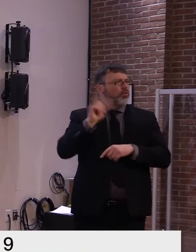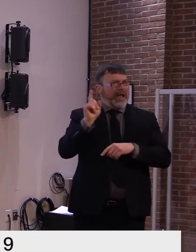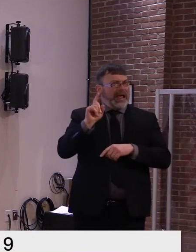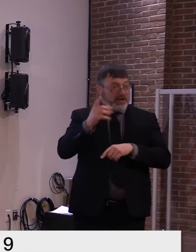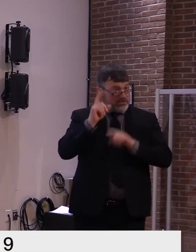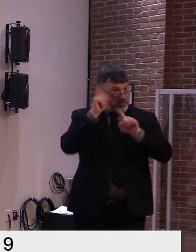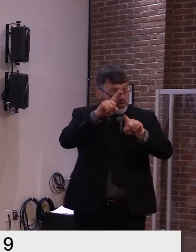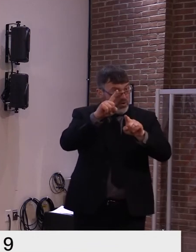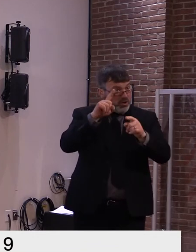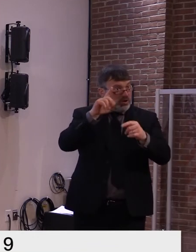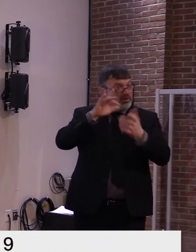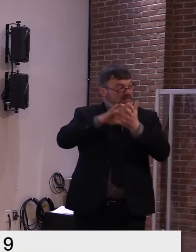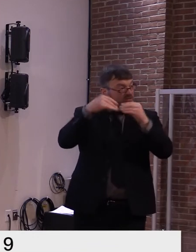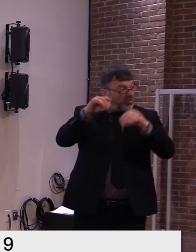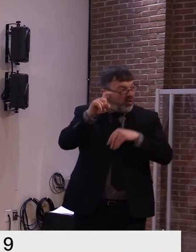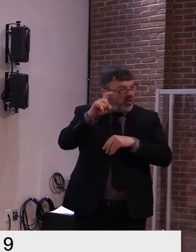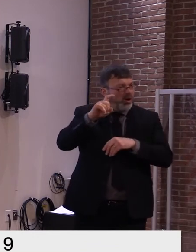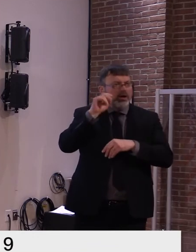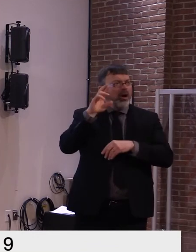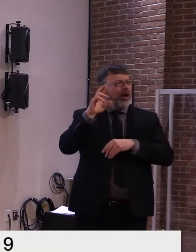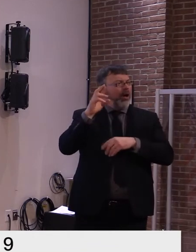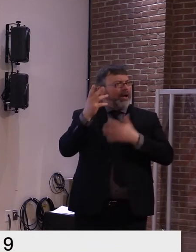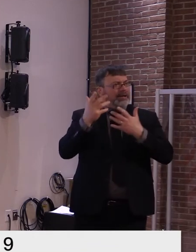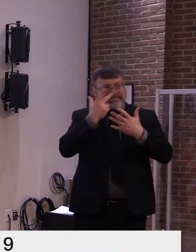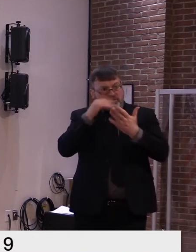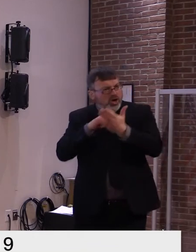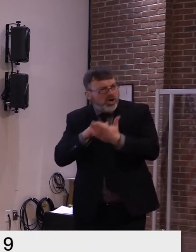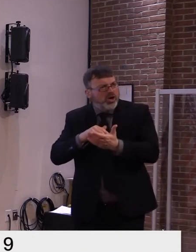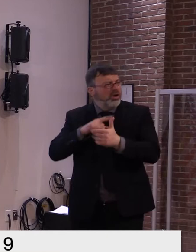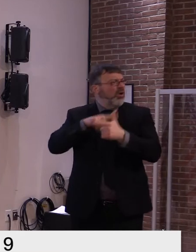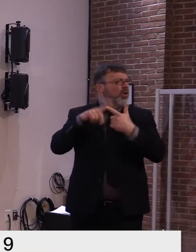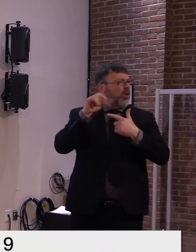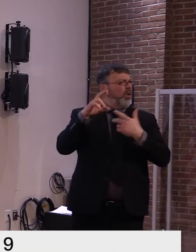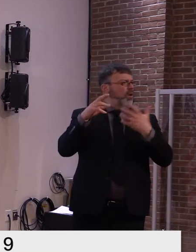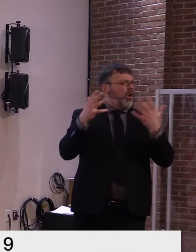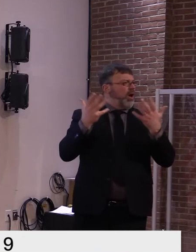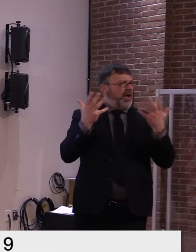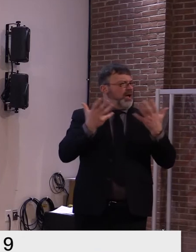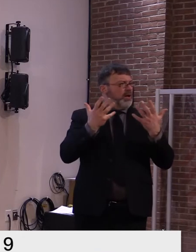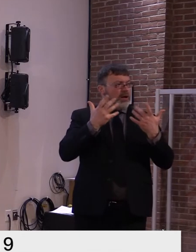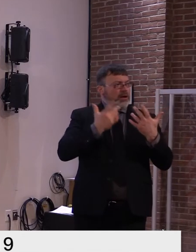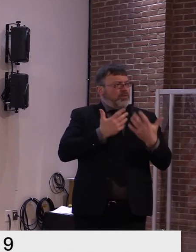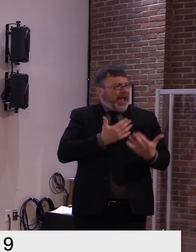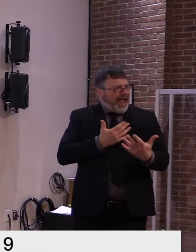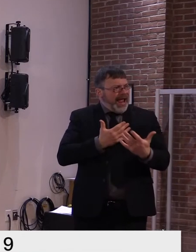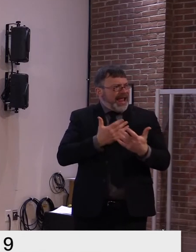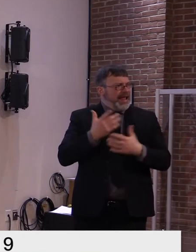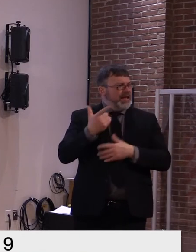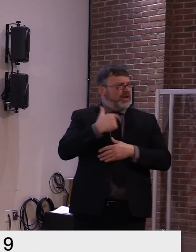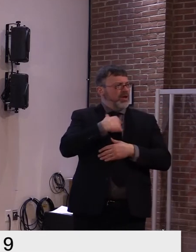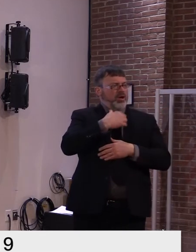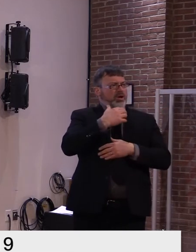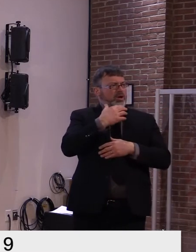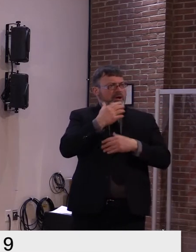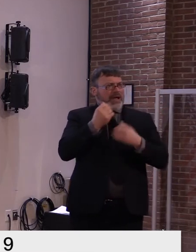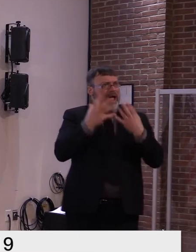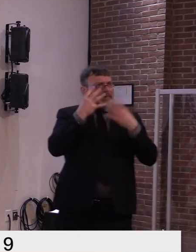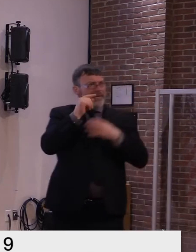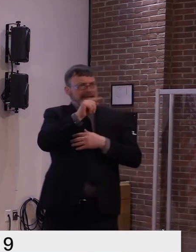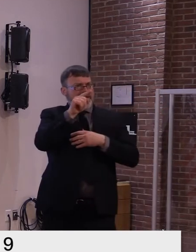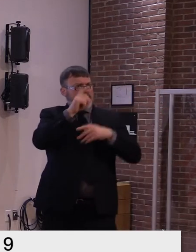wait period, things like that. And they were wondering about how much training is going on for these folks to get that